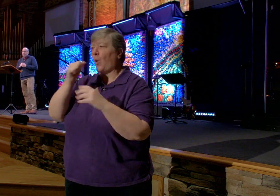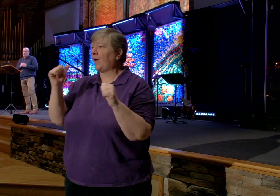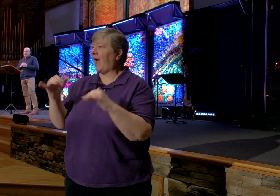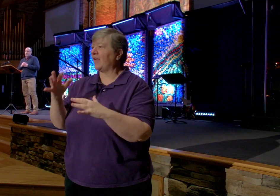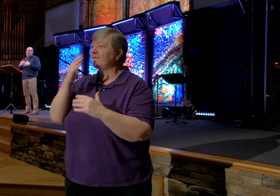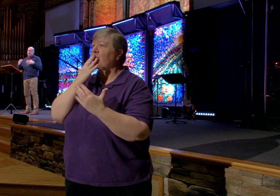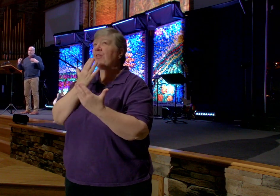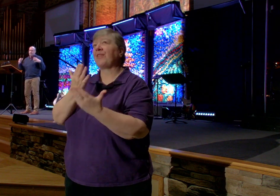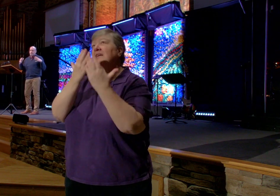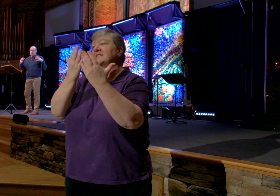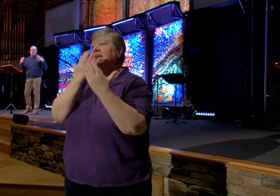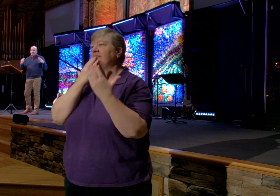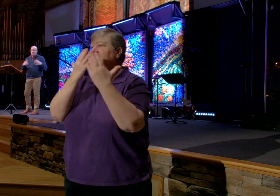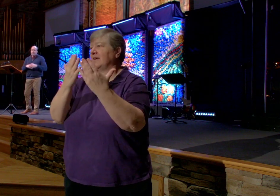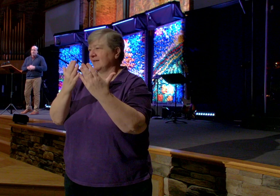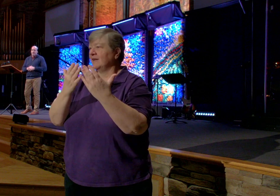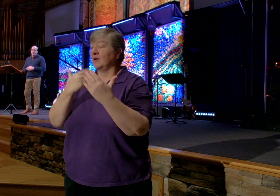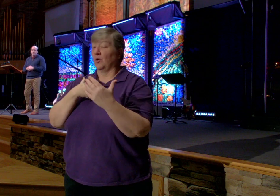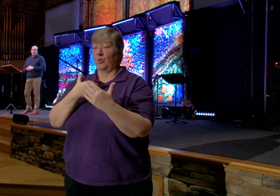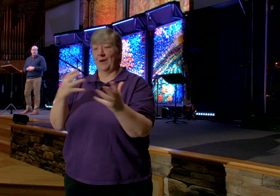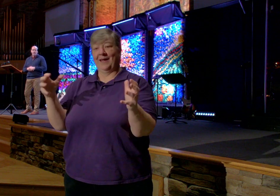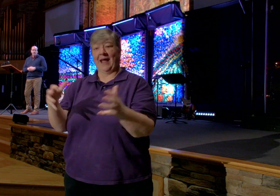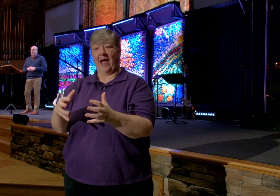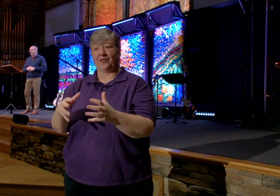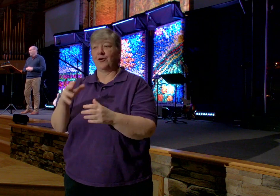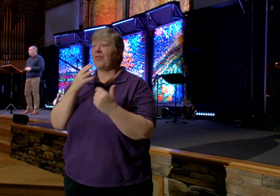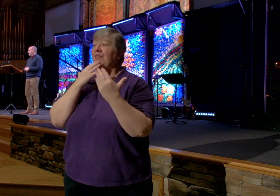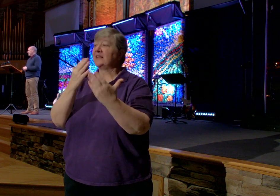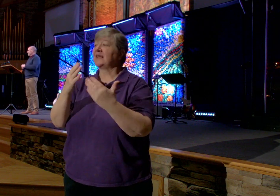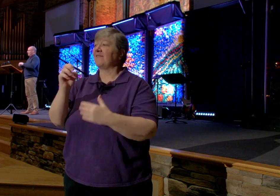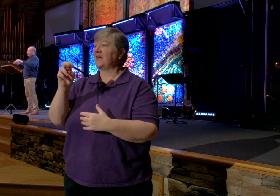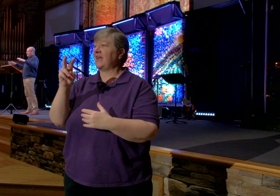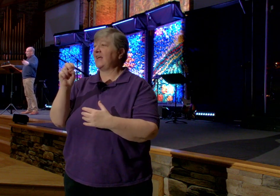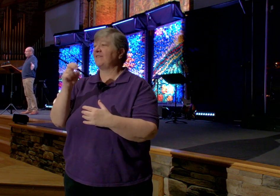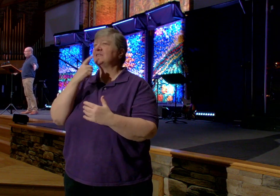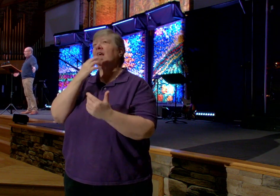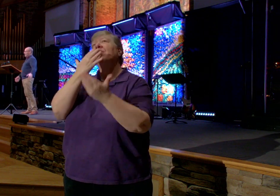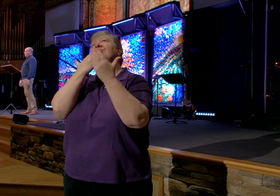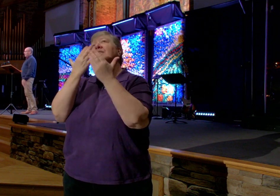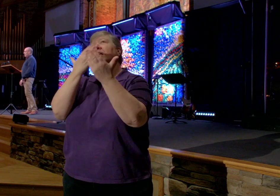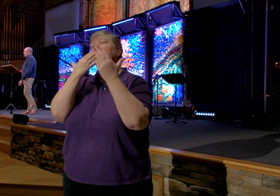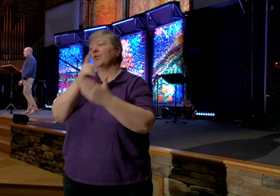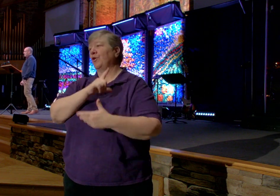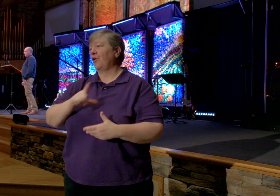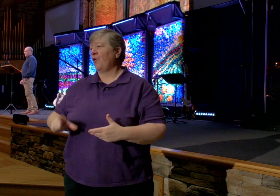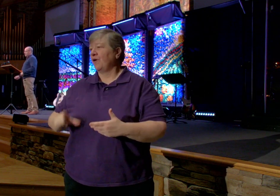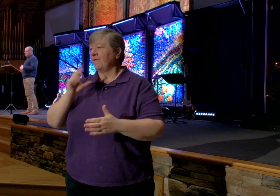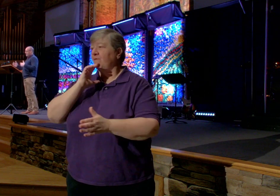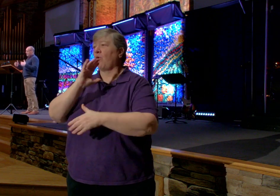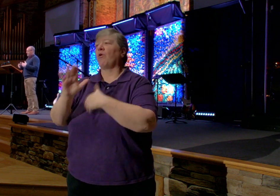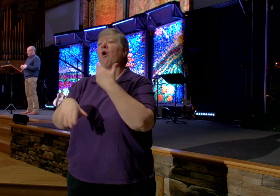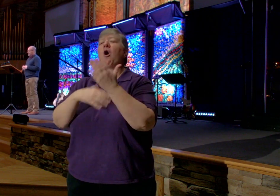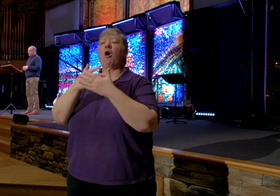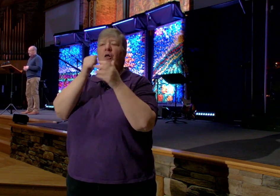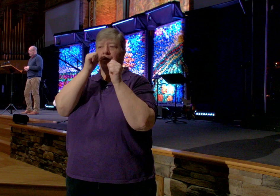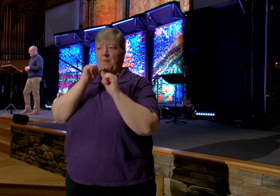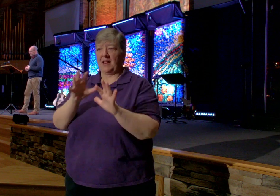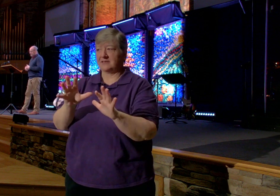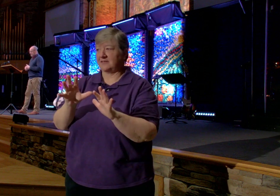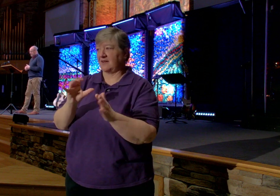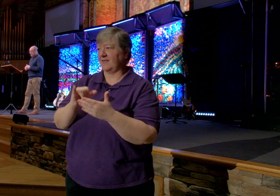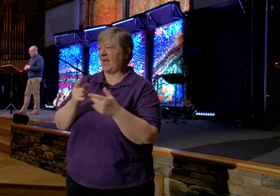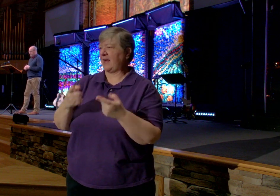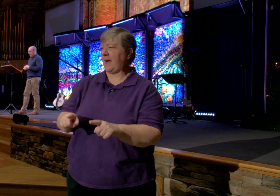unfortunately, anymore, but we gather together on Thanksgiving Eve, and we just take time to say thank you, Lord, for all the blessings. And that's going to be